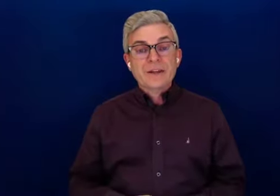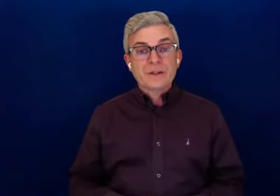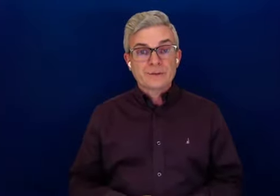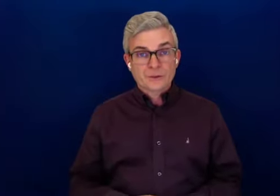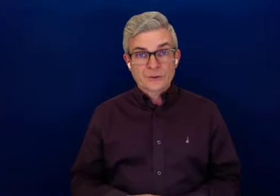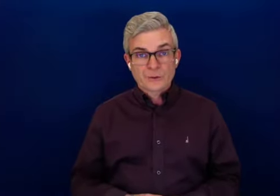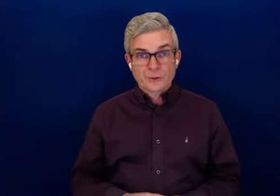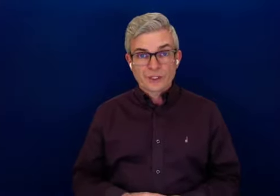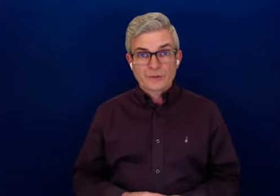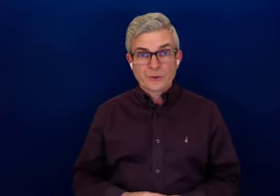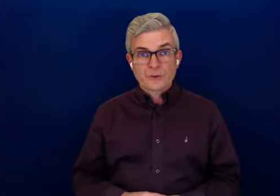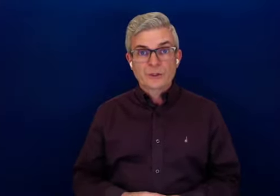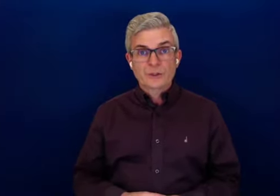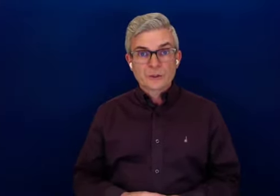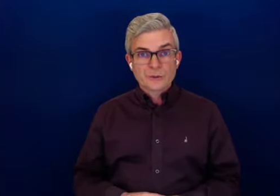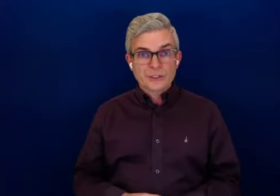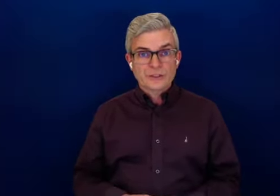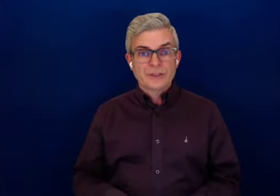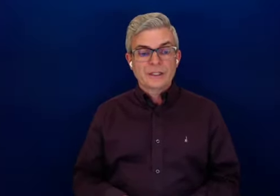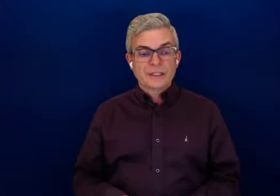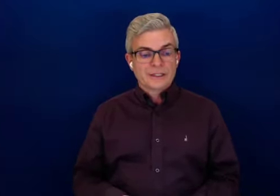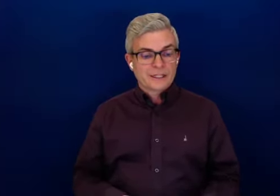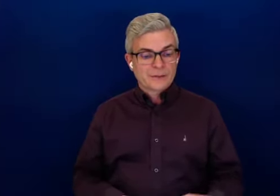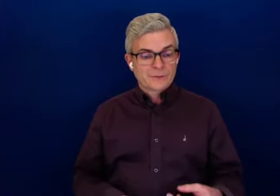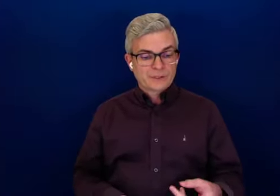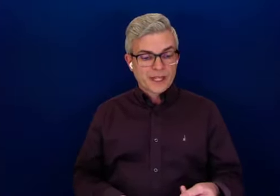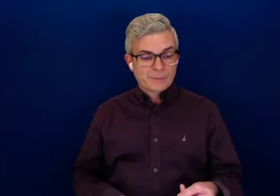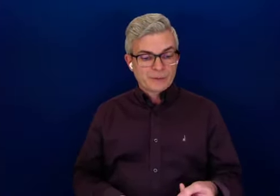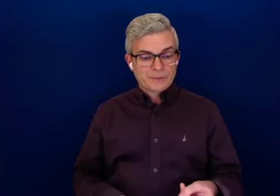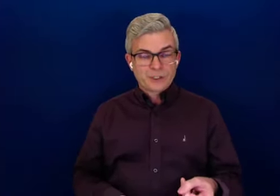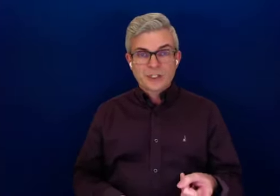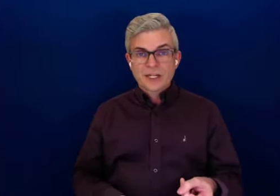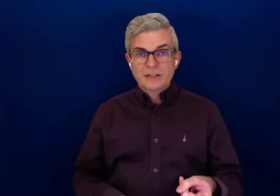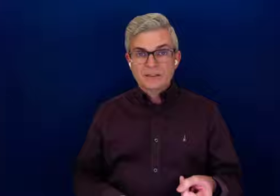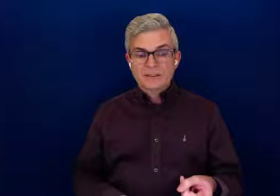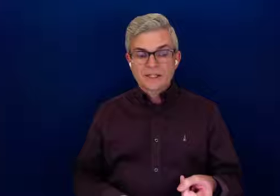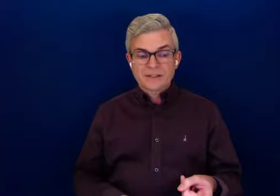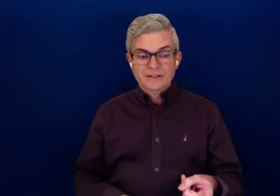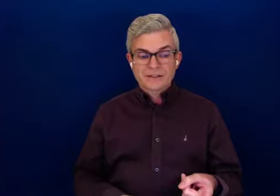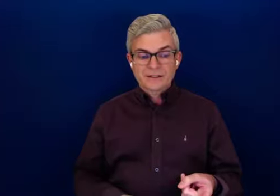end of your story for your conclusion. Like, for example, Michelle says,